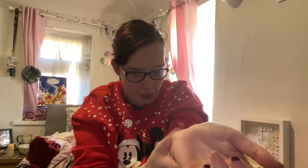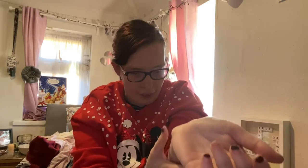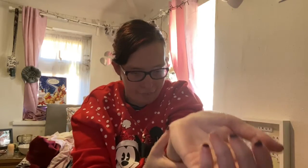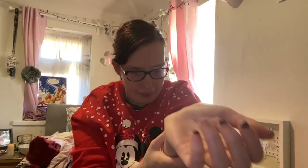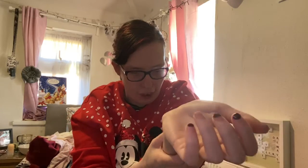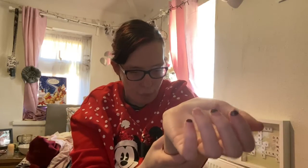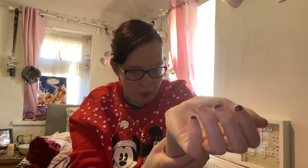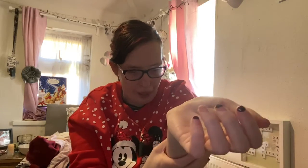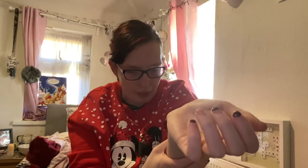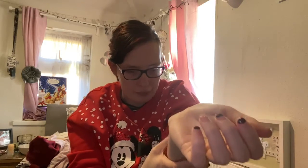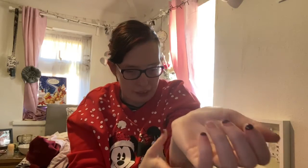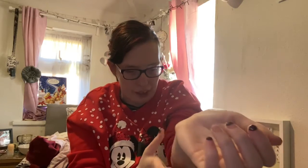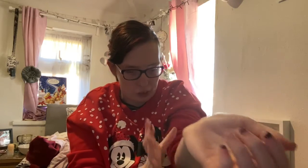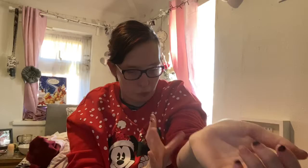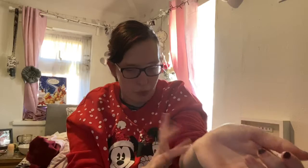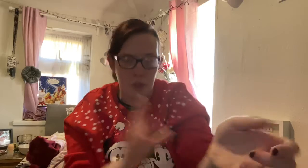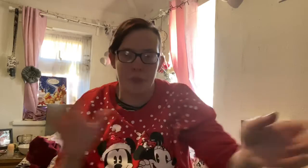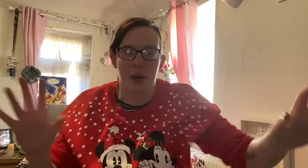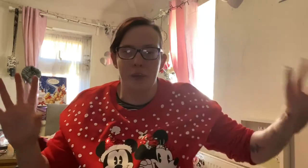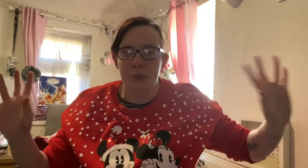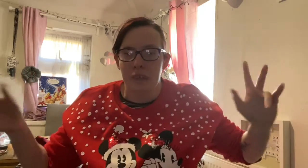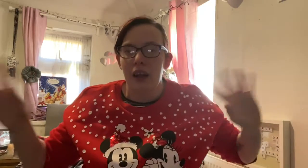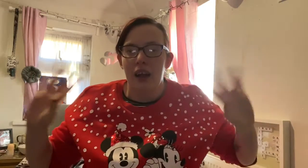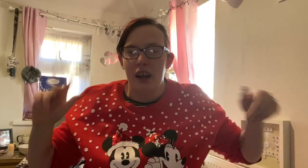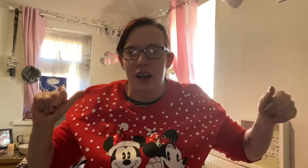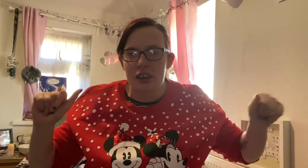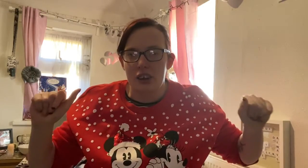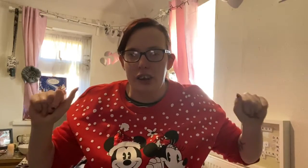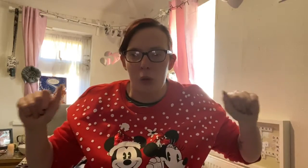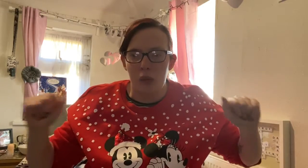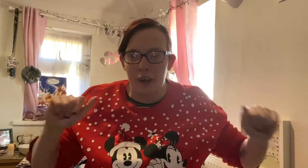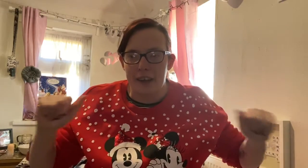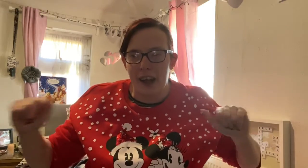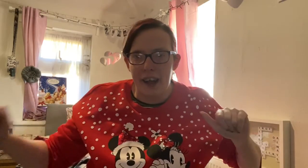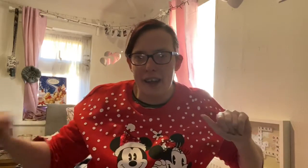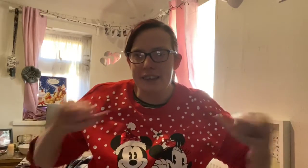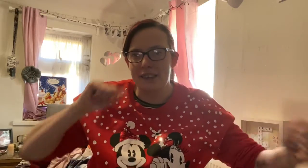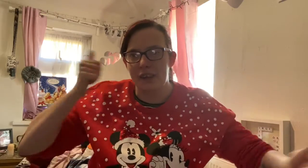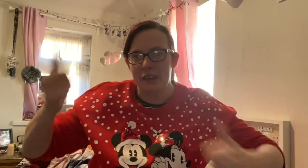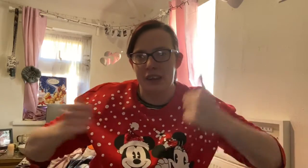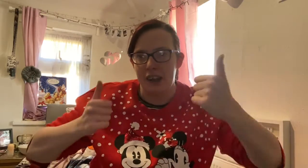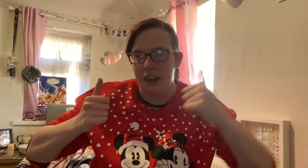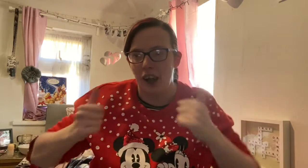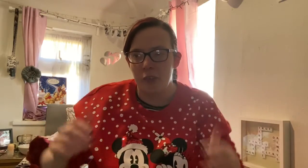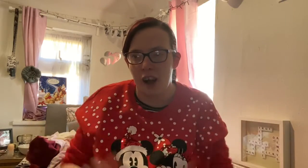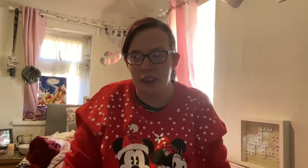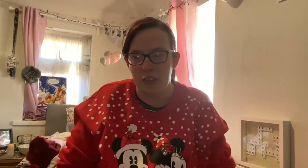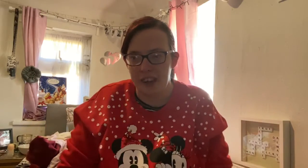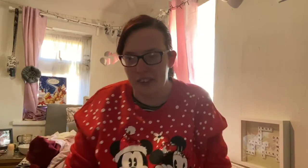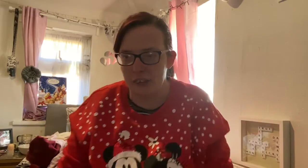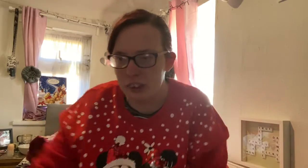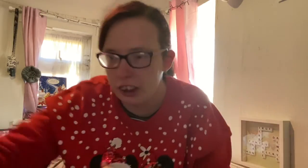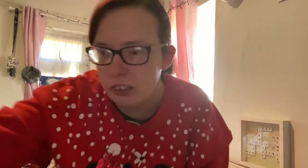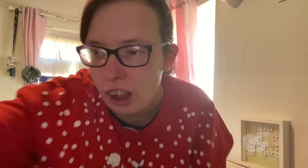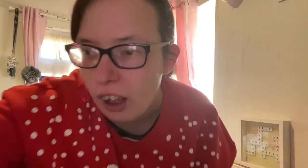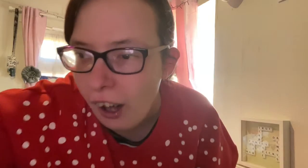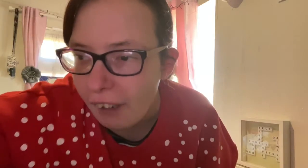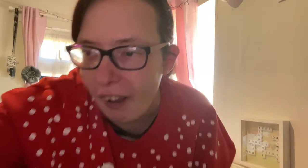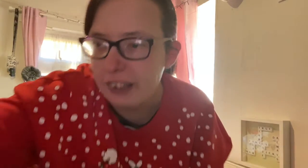I think I may have to get a top up, but it's doing all okay. So yeah, I've had the right cream to use. I've actually